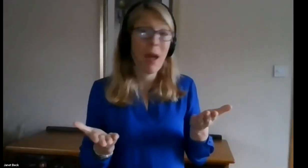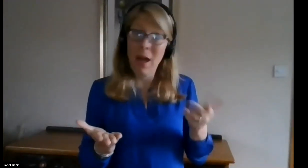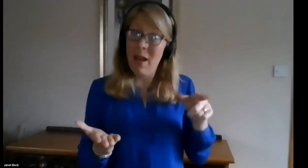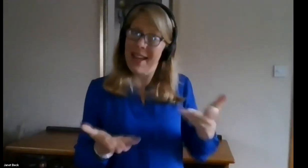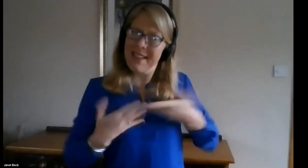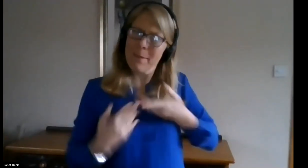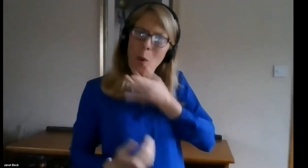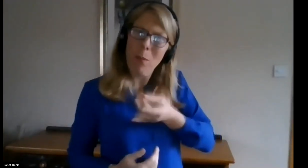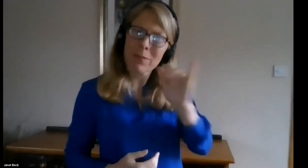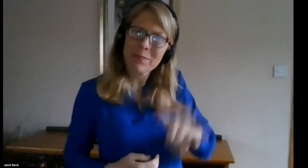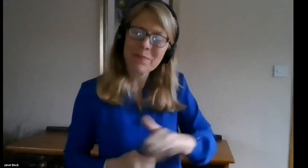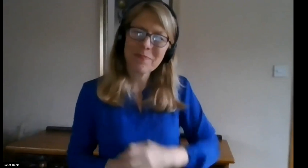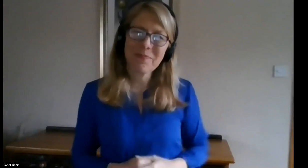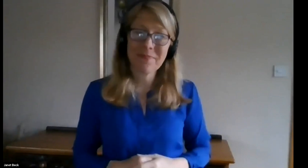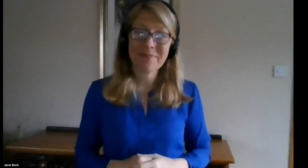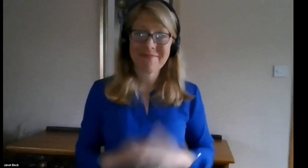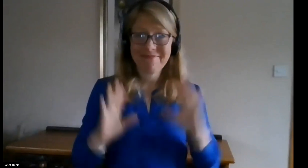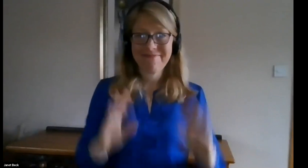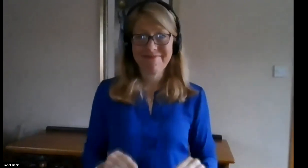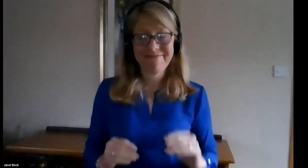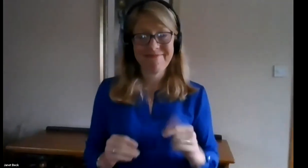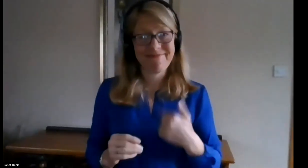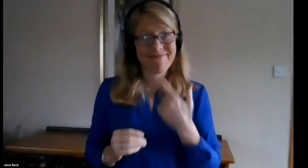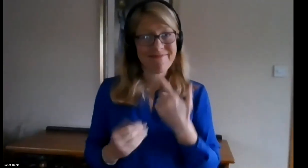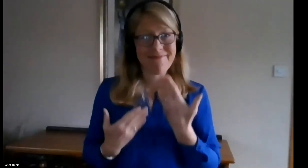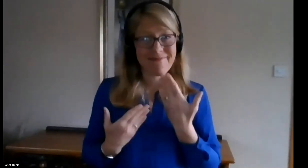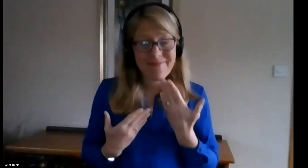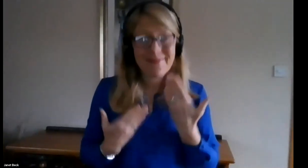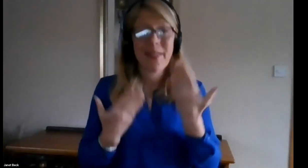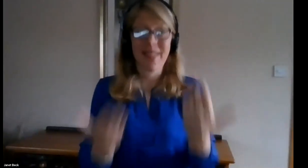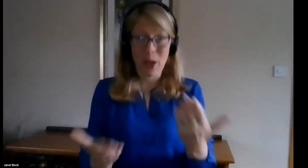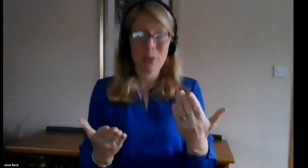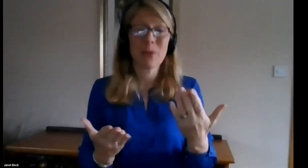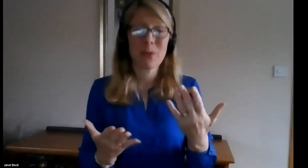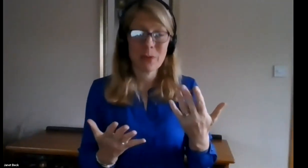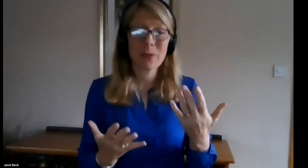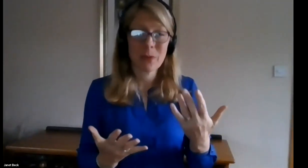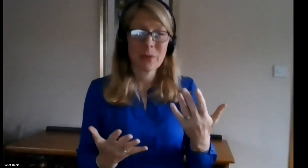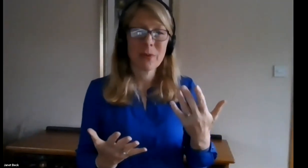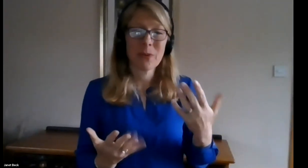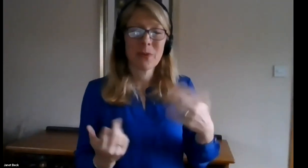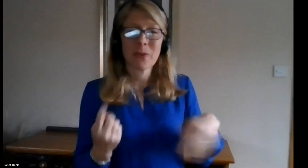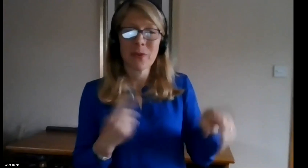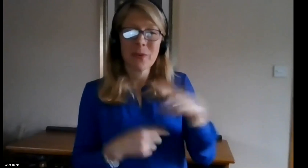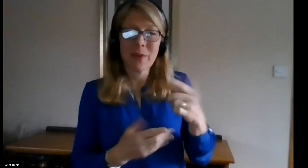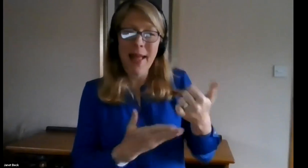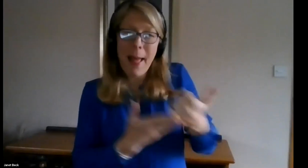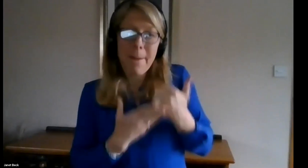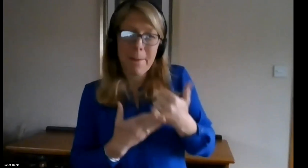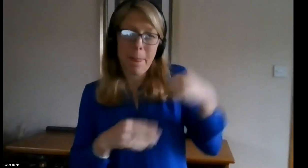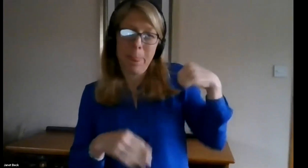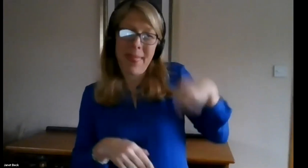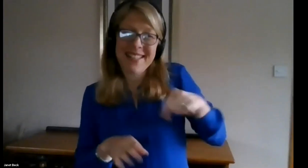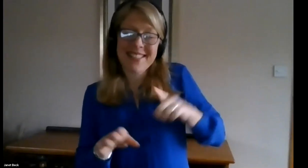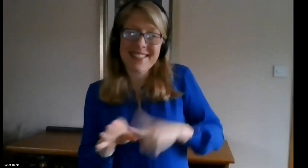just to finish, to say thank you very much. We were helped in terms of getting the students and their presentations ready this year